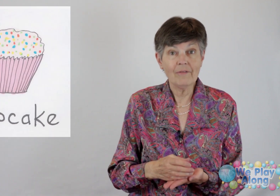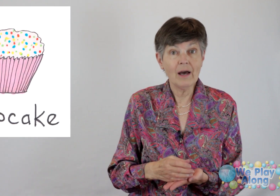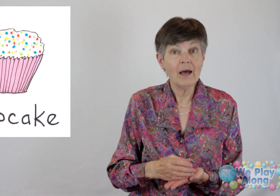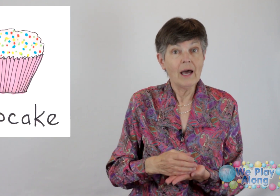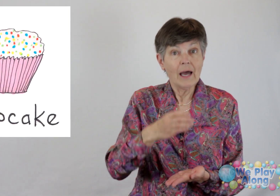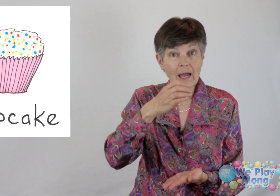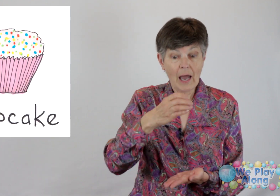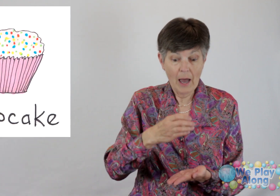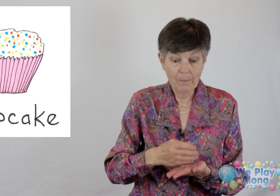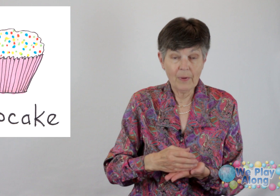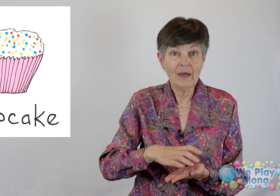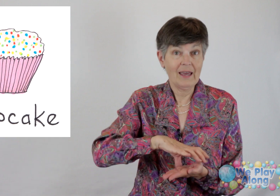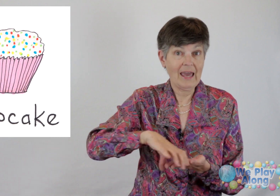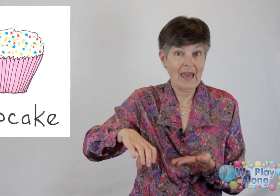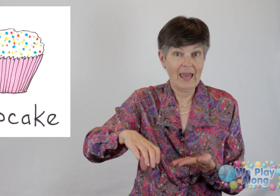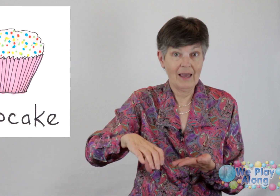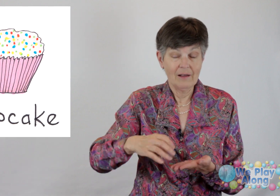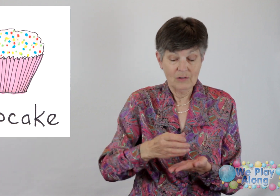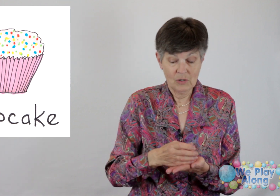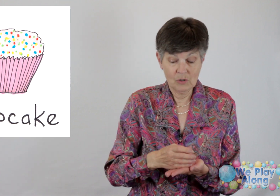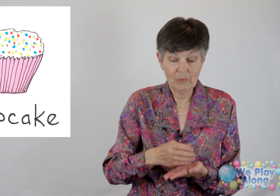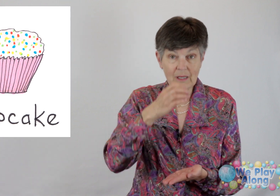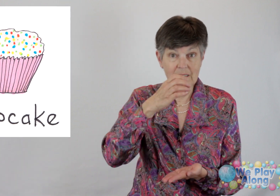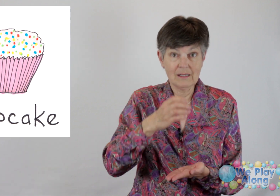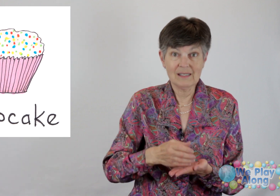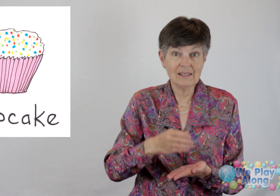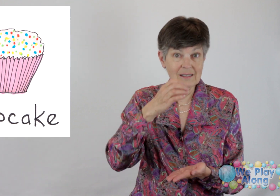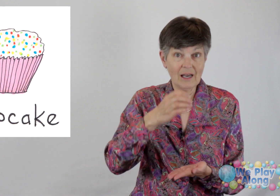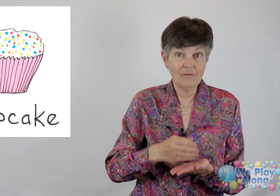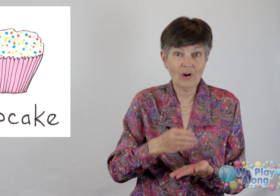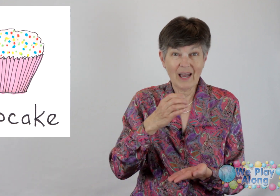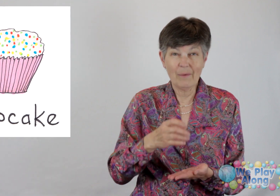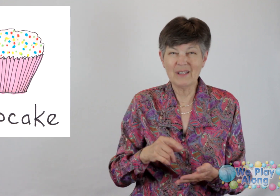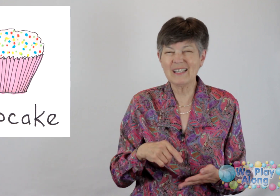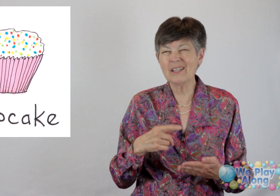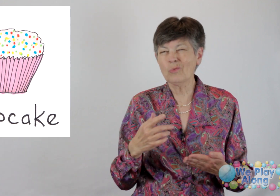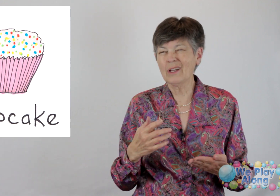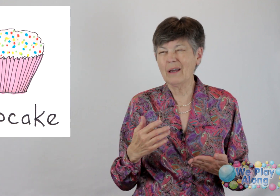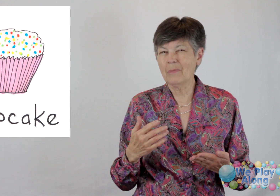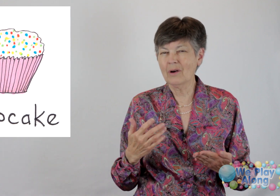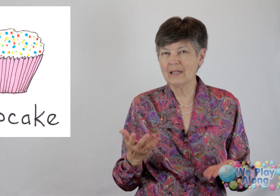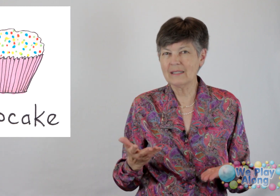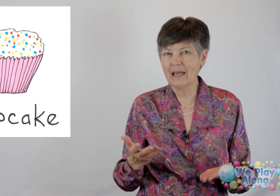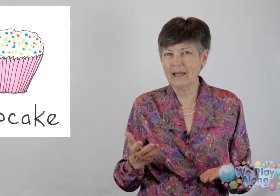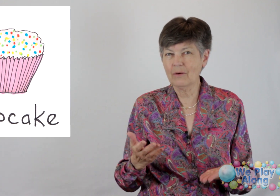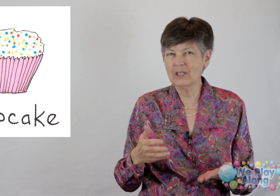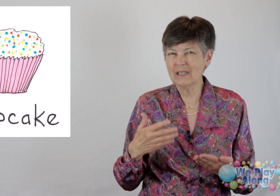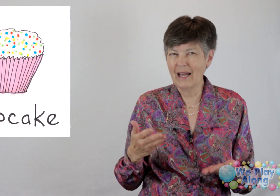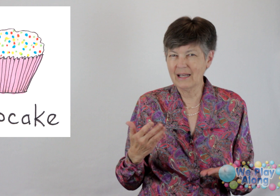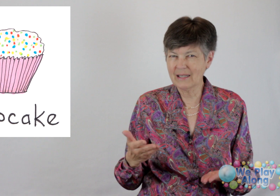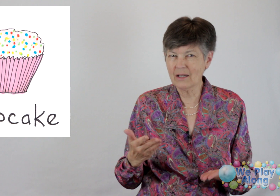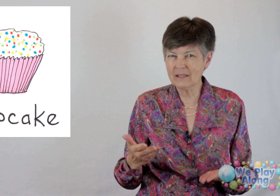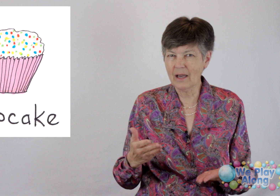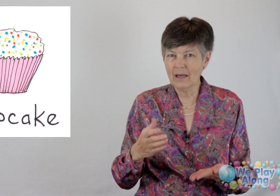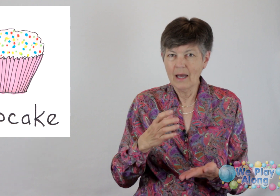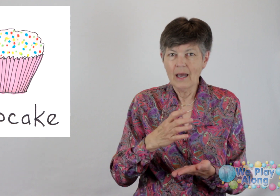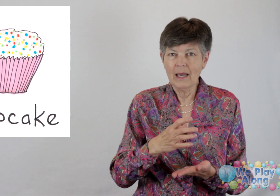a cupcake. So this would be this is a sign for cup. And this isn't really American Sign Language, it's an ASL sign.